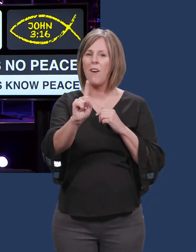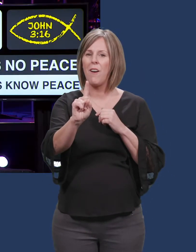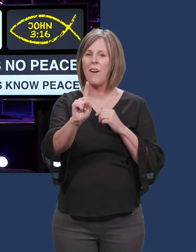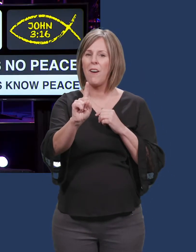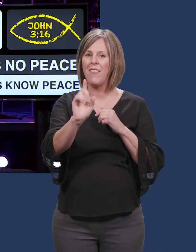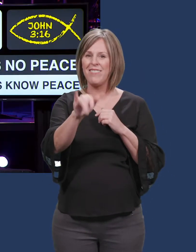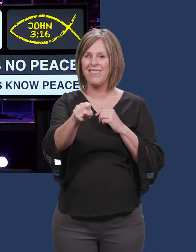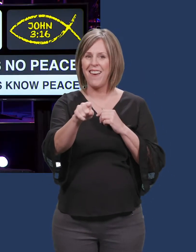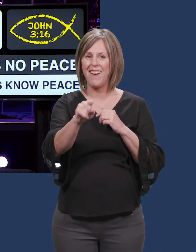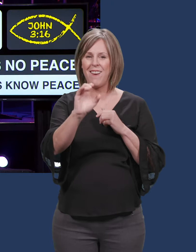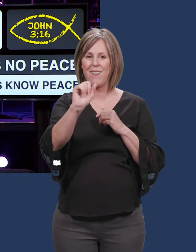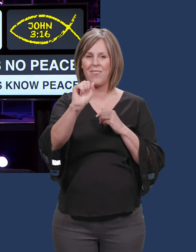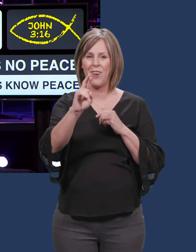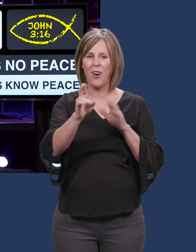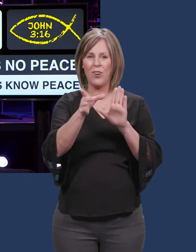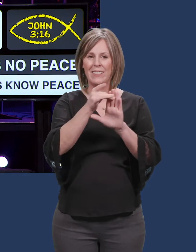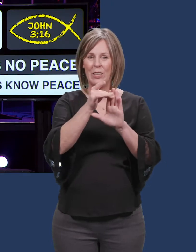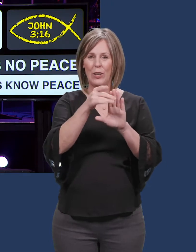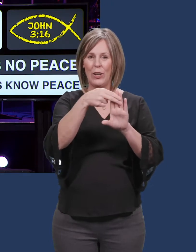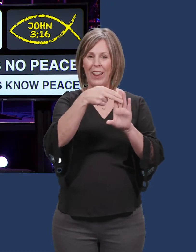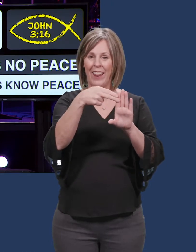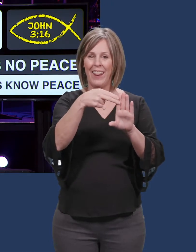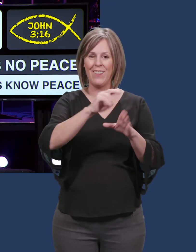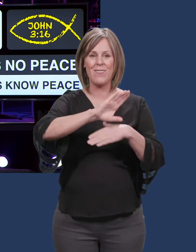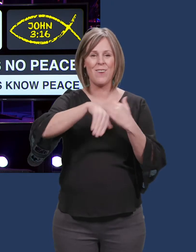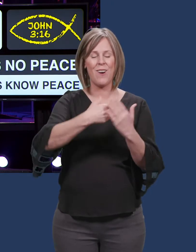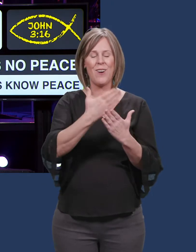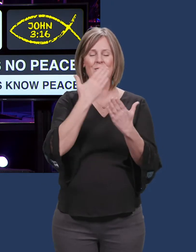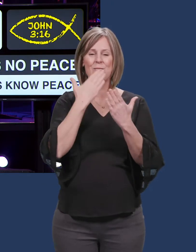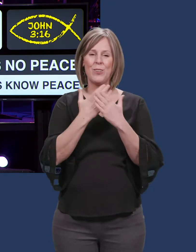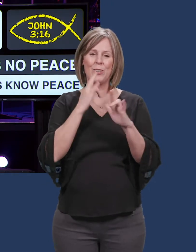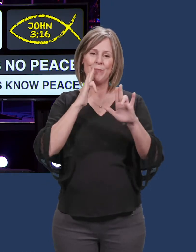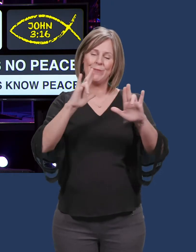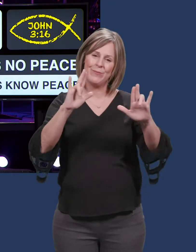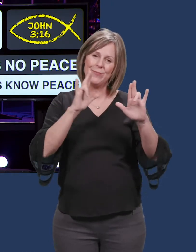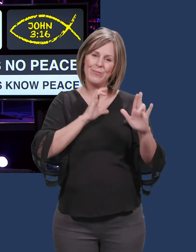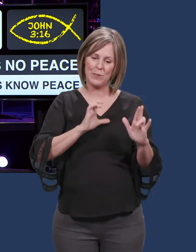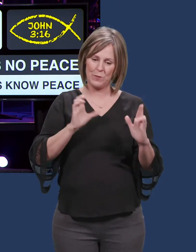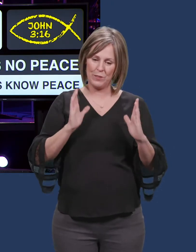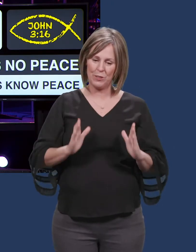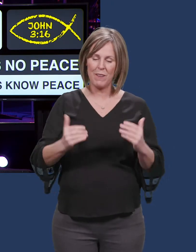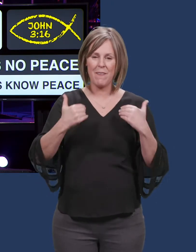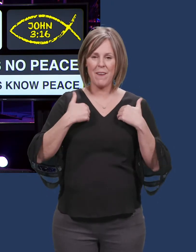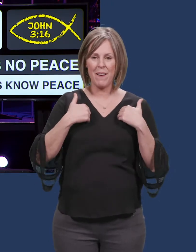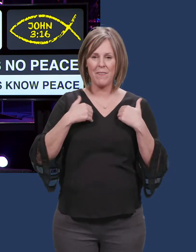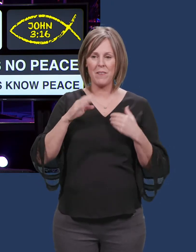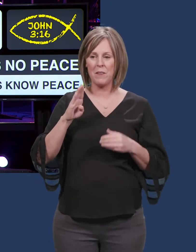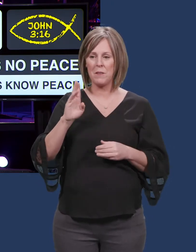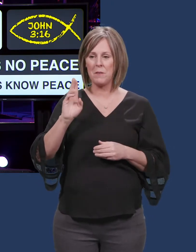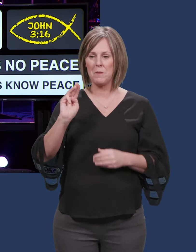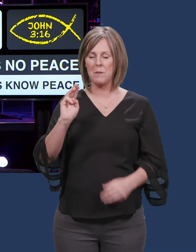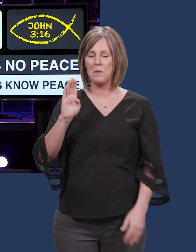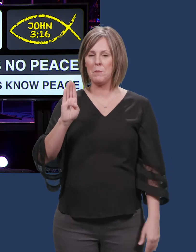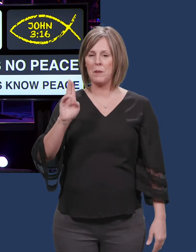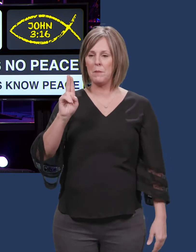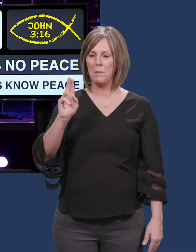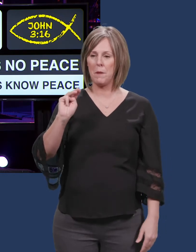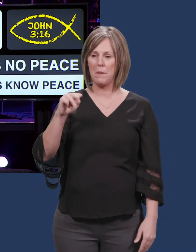bumper stickers, right? Because all good Christians have bumper stickers on your car. And if you got the fish, you're for sure